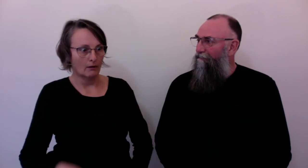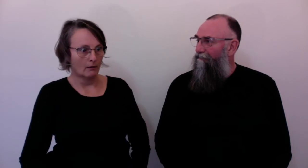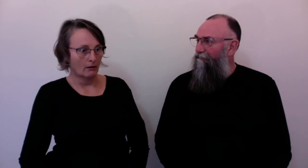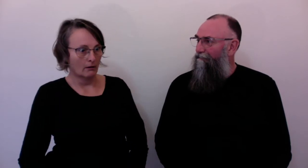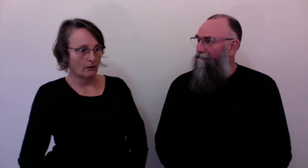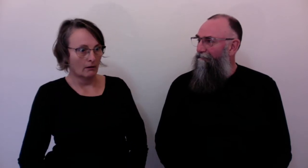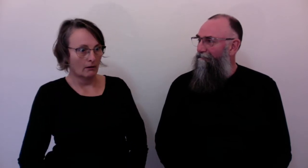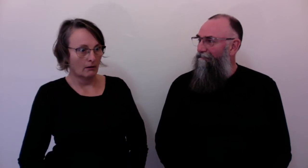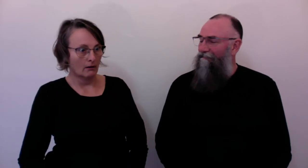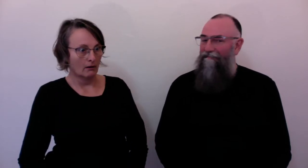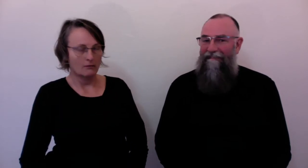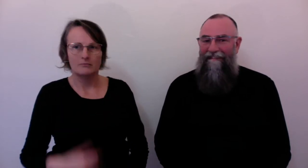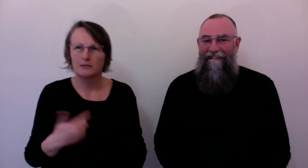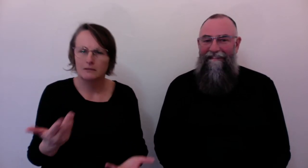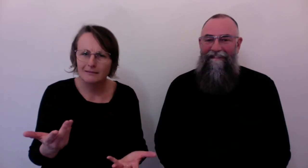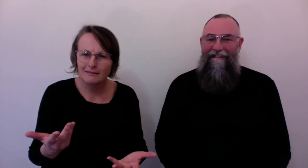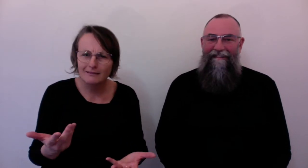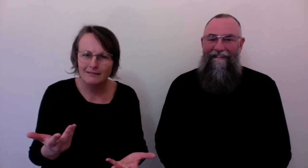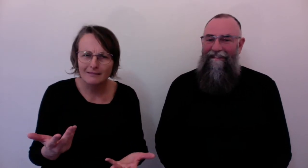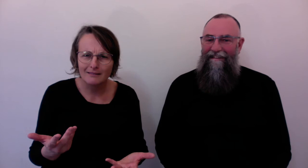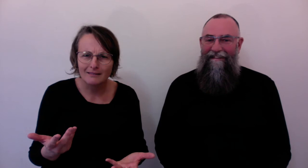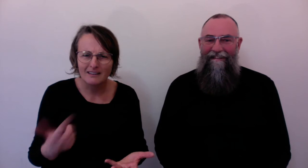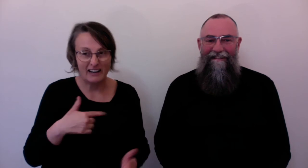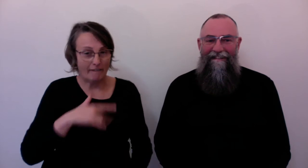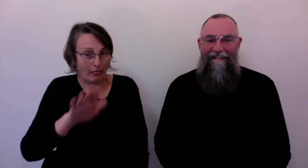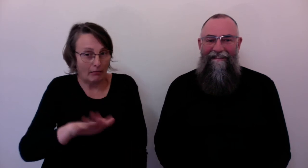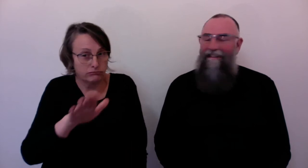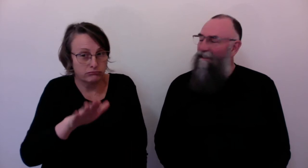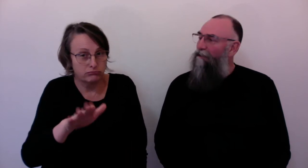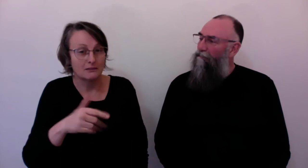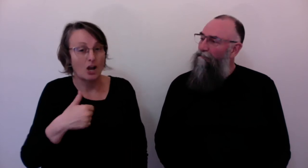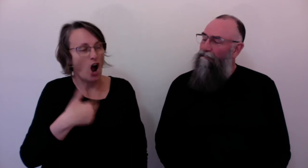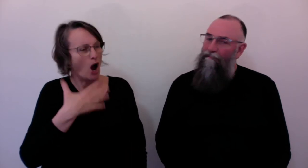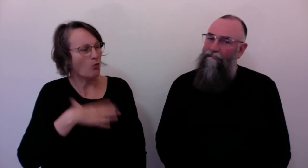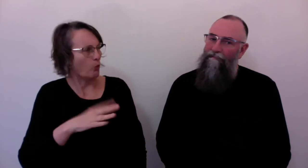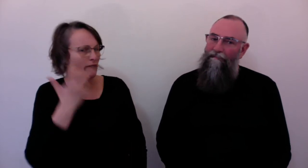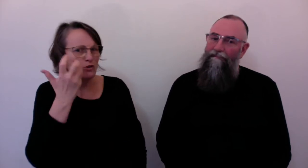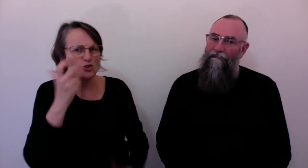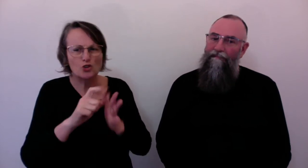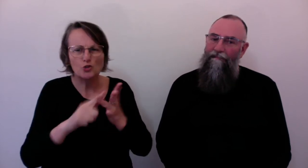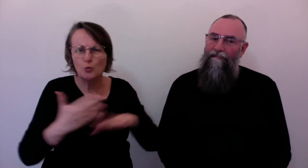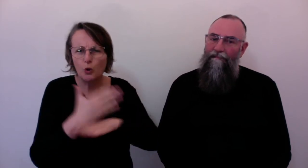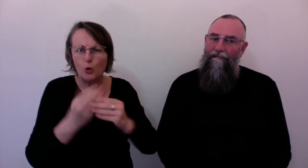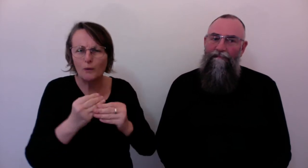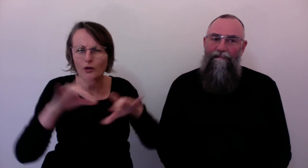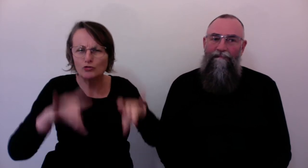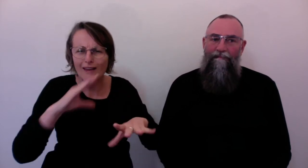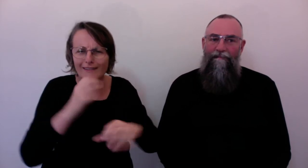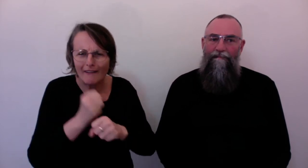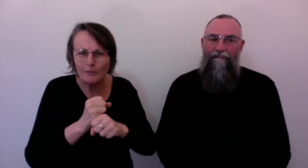I don't know. Right? Yeah, what I can feel you bad do? for them. I actually Yeah. want to do some work with the federal government and state governments around this, educating